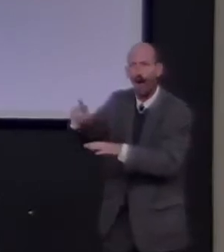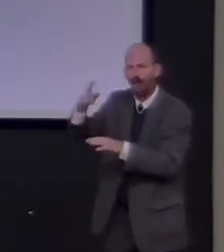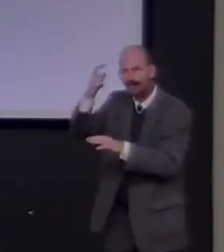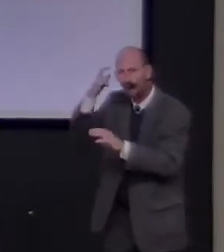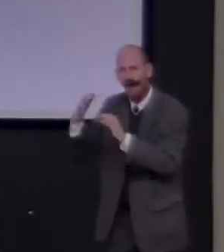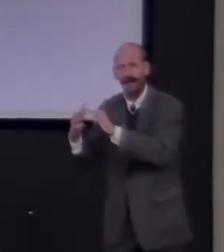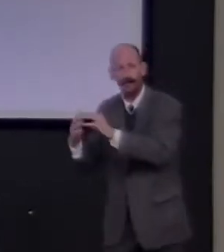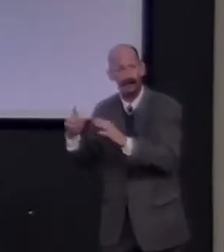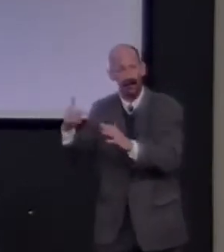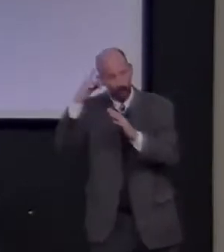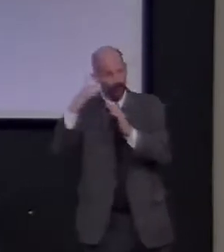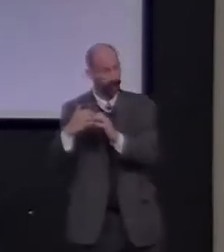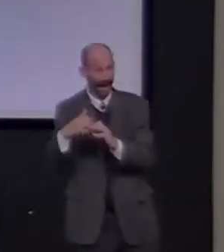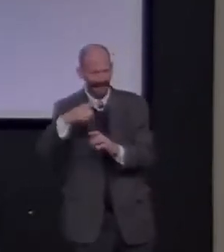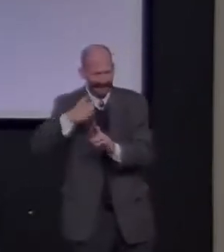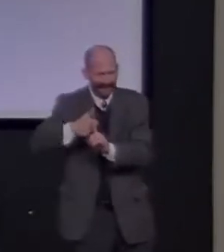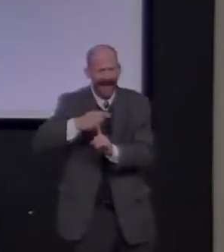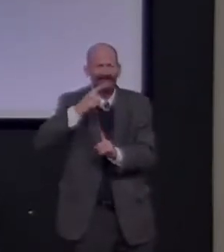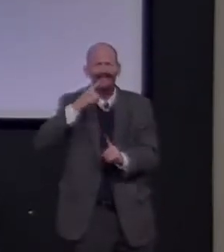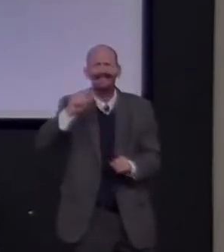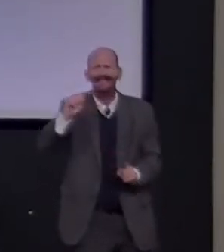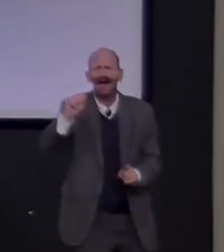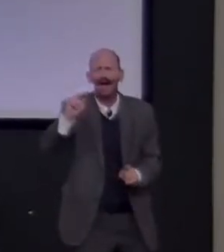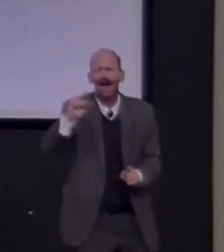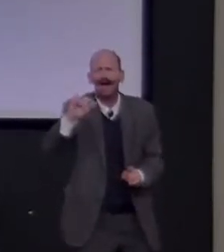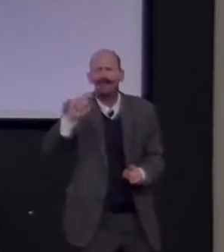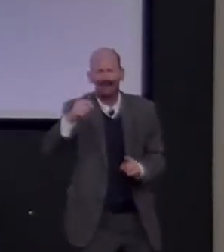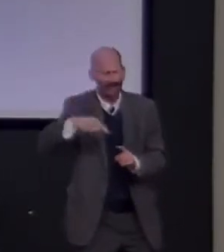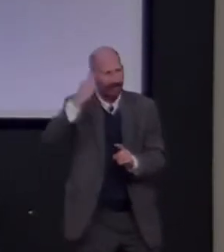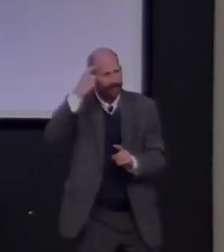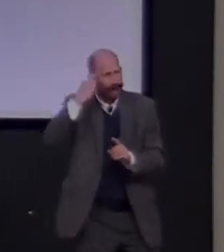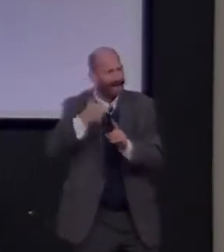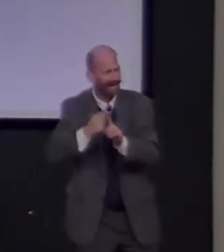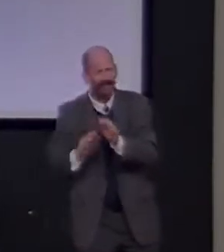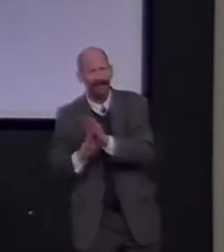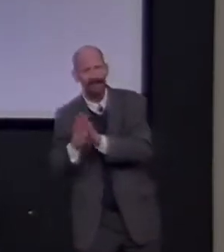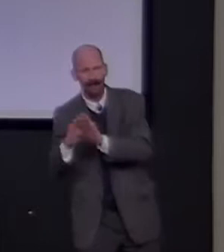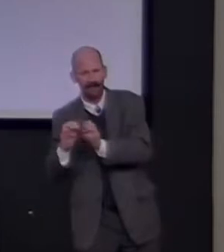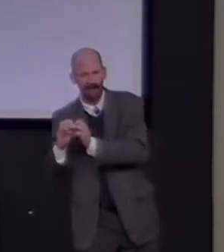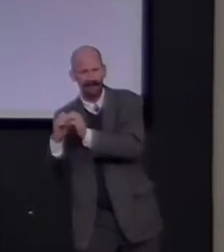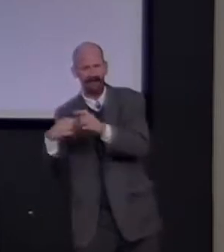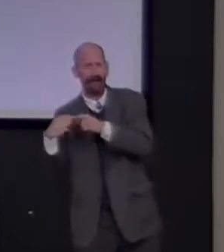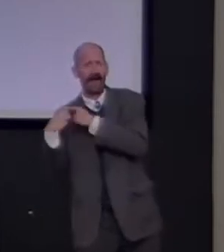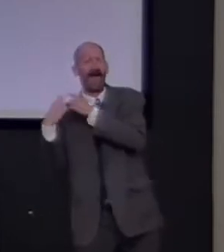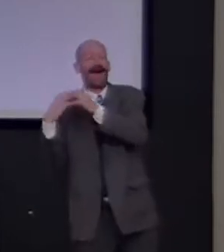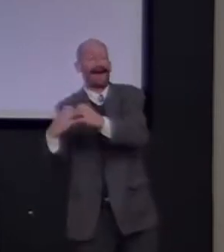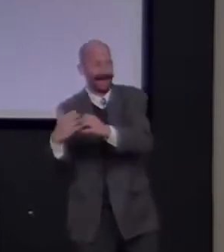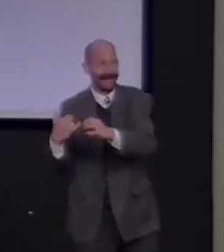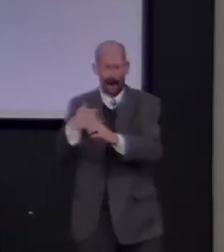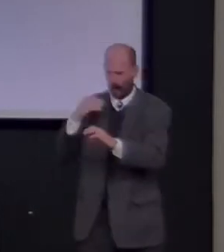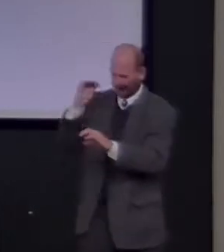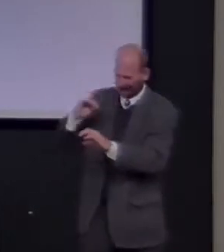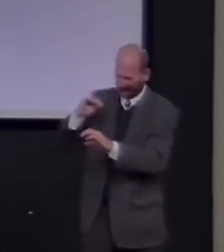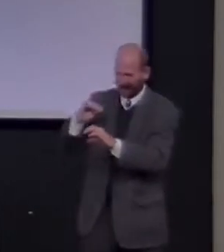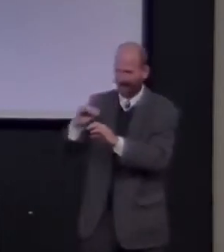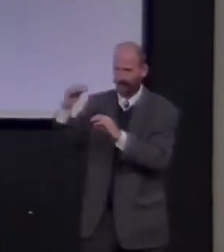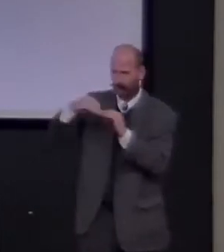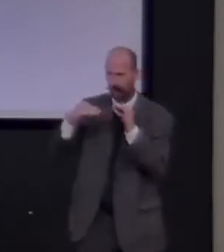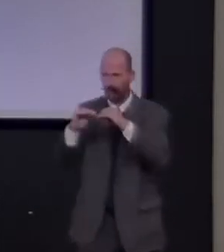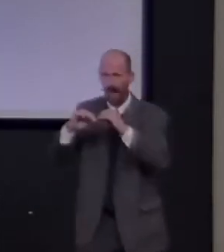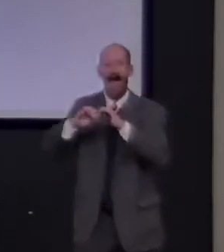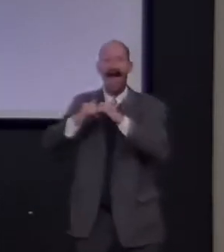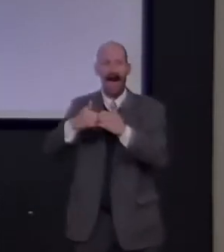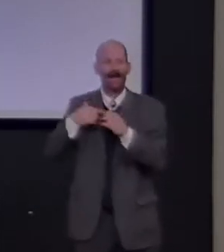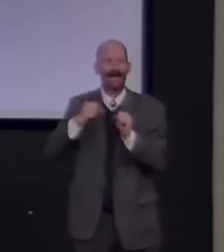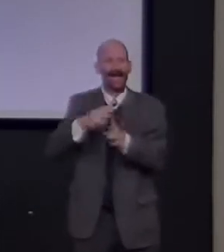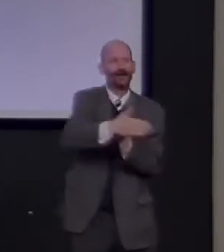we're teaching it to construct cultural representations that allow us to share knowledge between people.